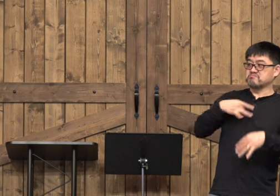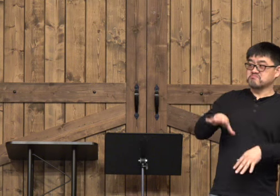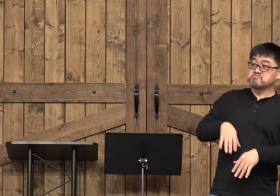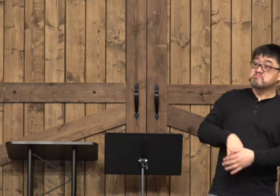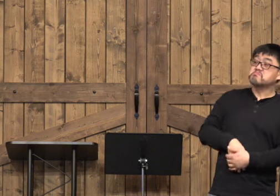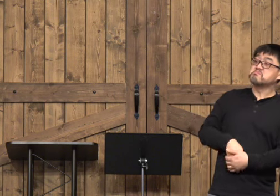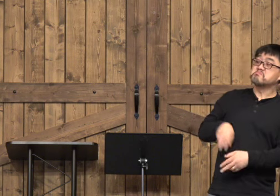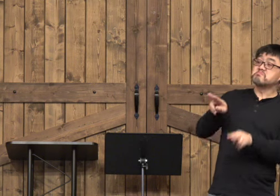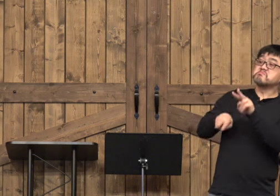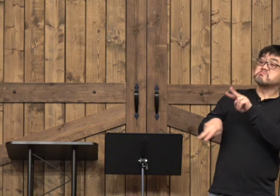And we're all watching.